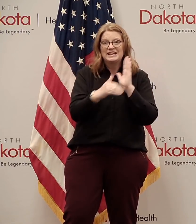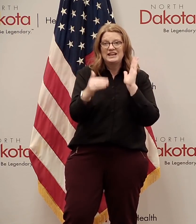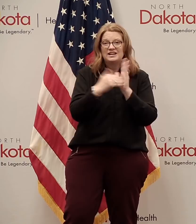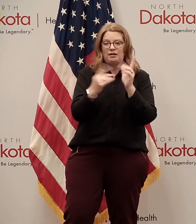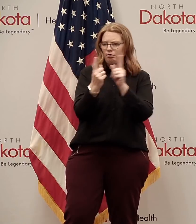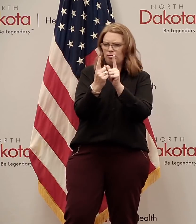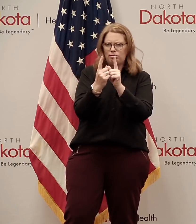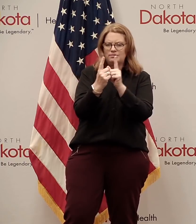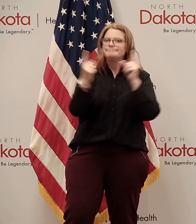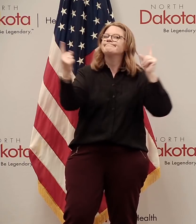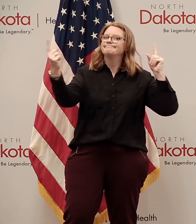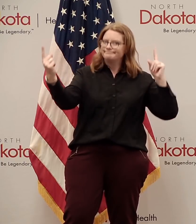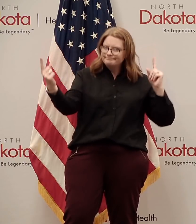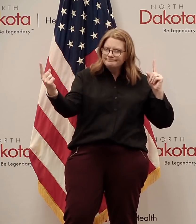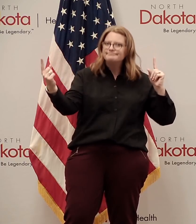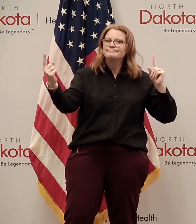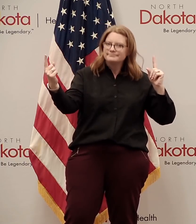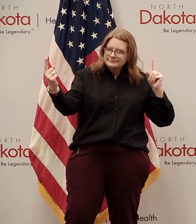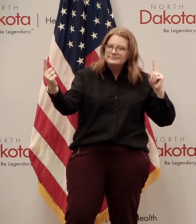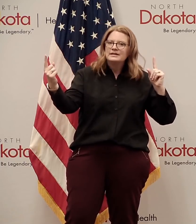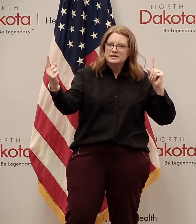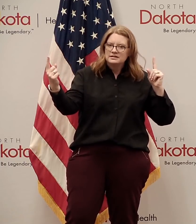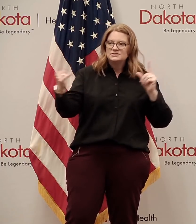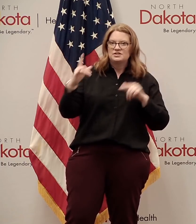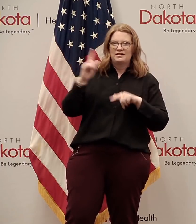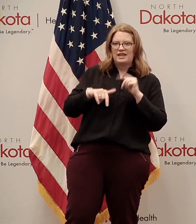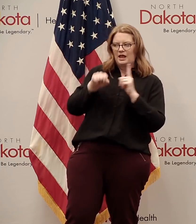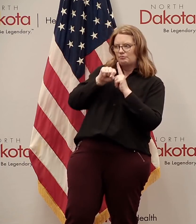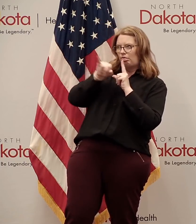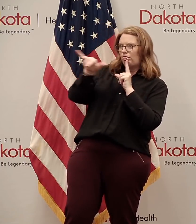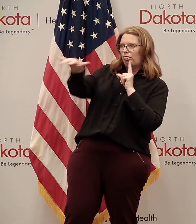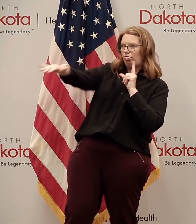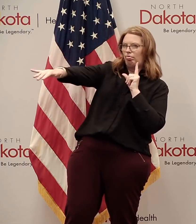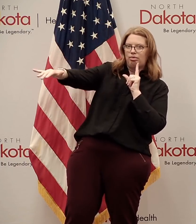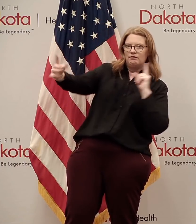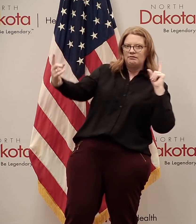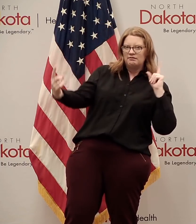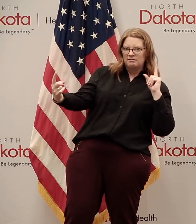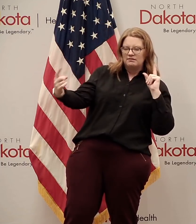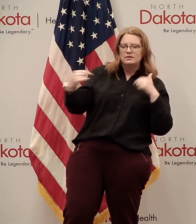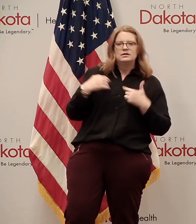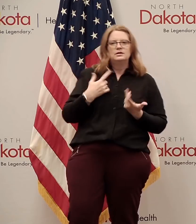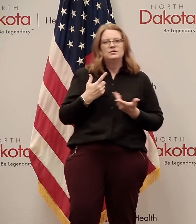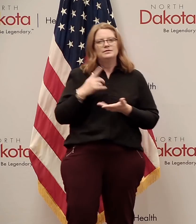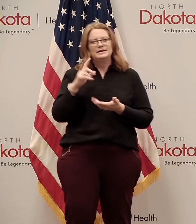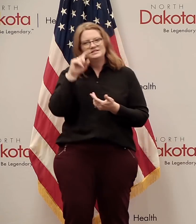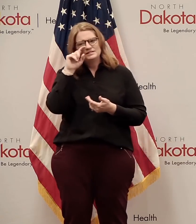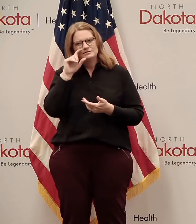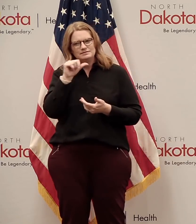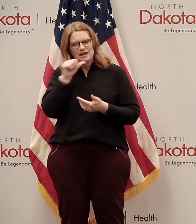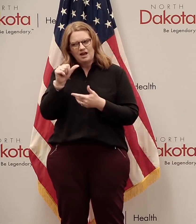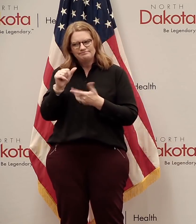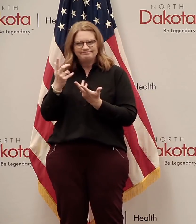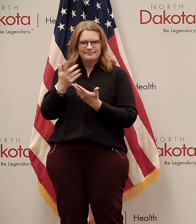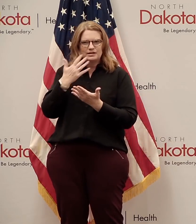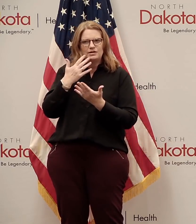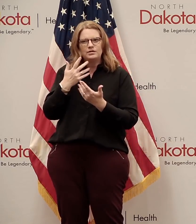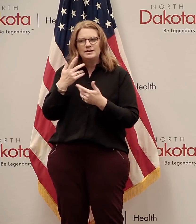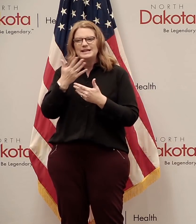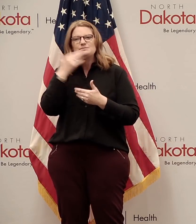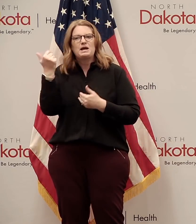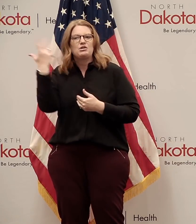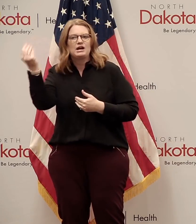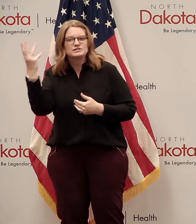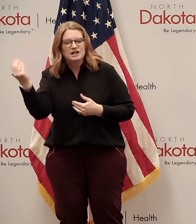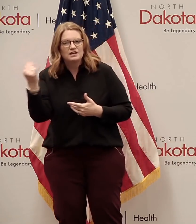because it has limited ability to travel and travels less well out outdoors than indoors. And so if you stay away from people and